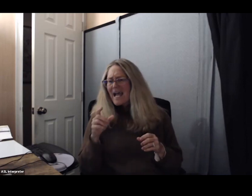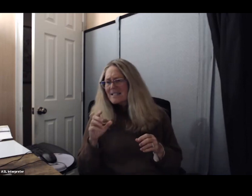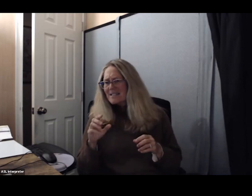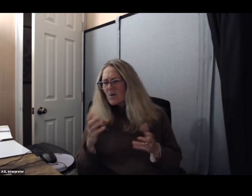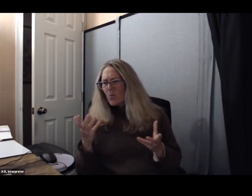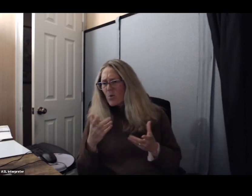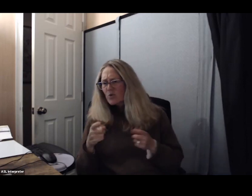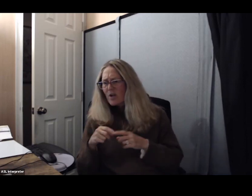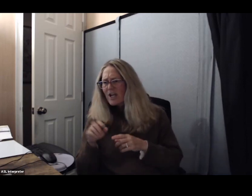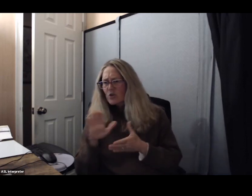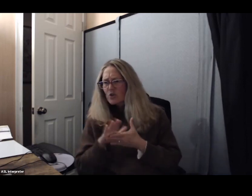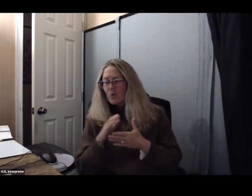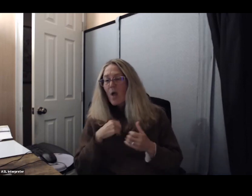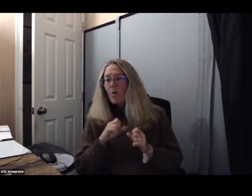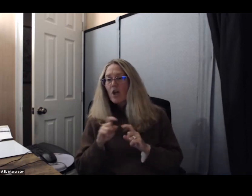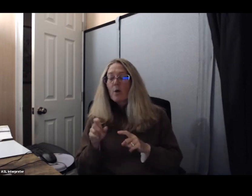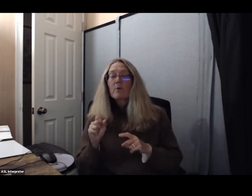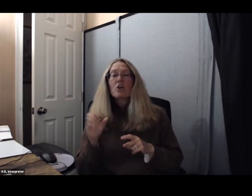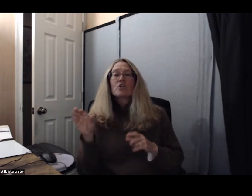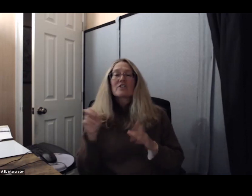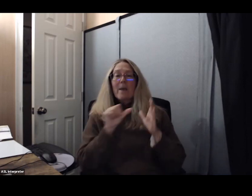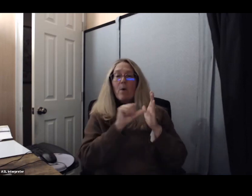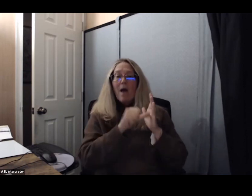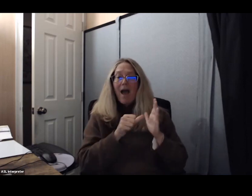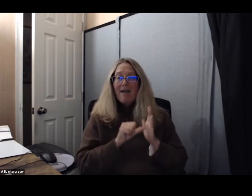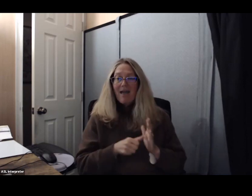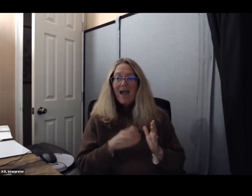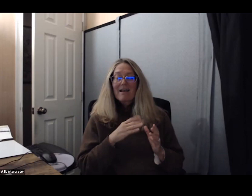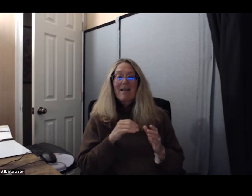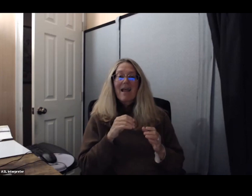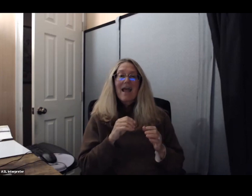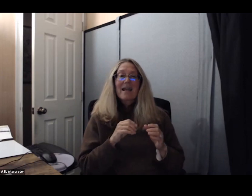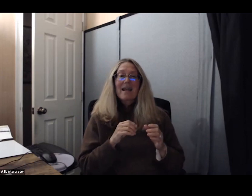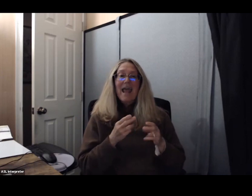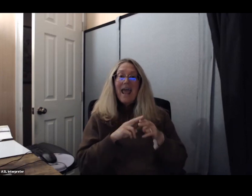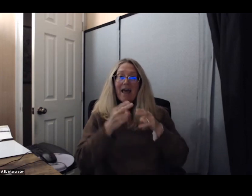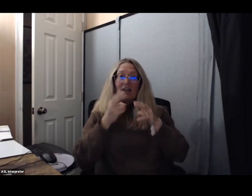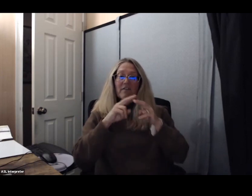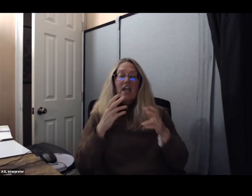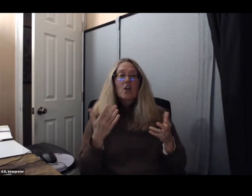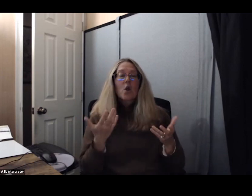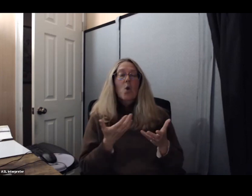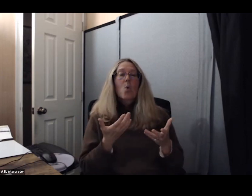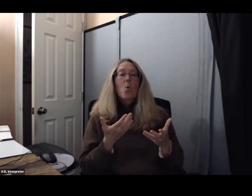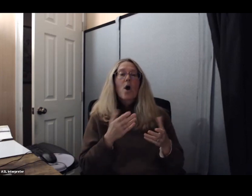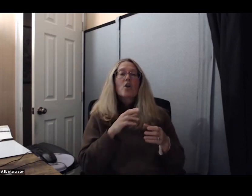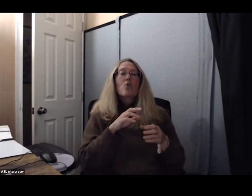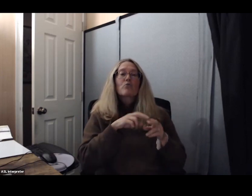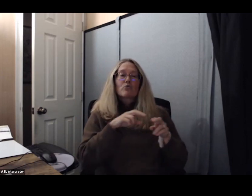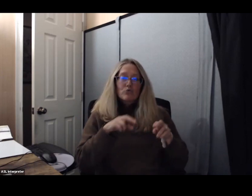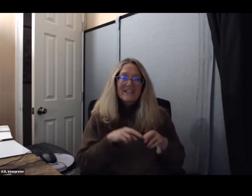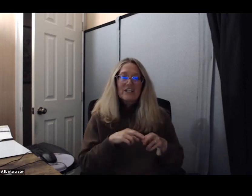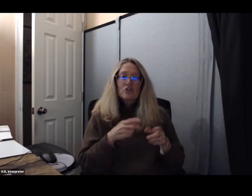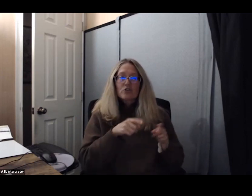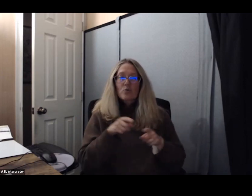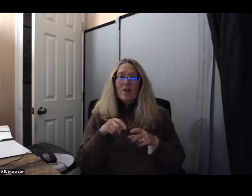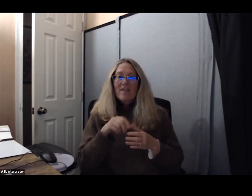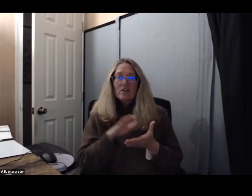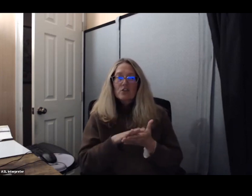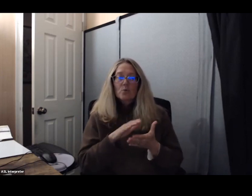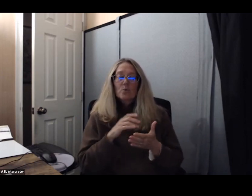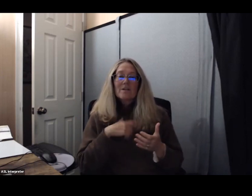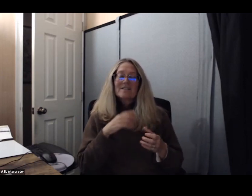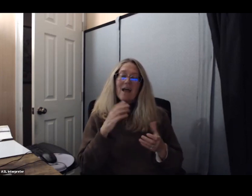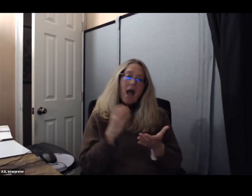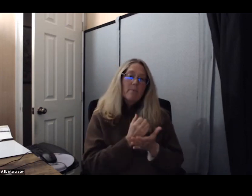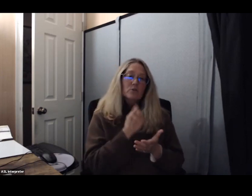your schools? I really want to come. So they want to highlight and elevate and put around the region what's going on at the schools. And I think, again, this is an opportunity for us to